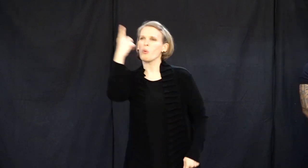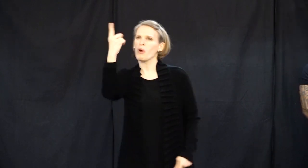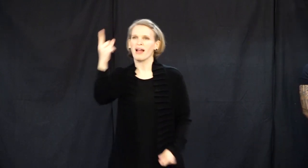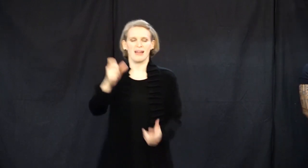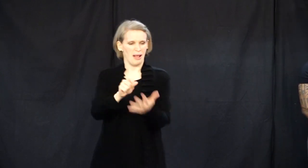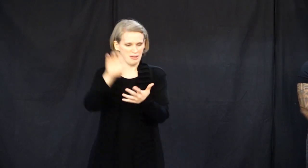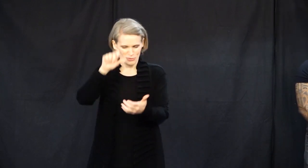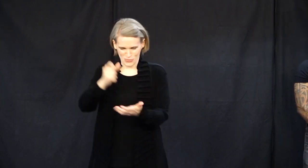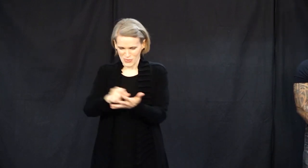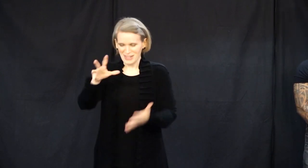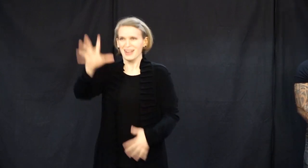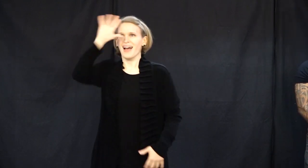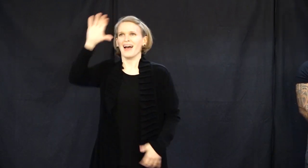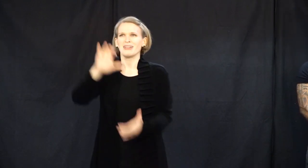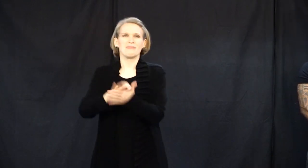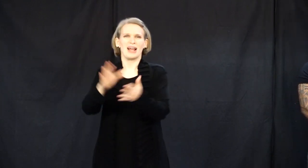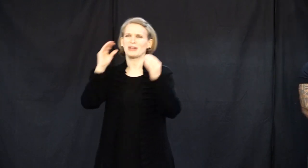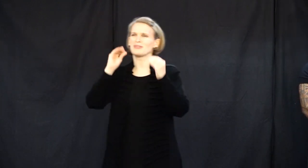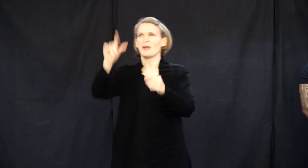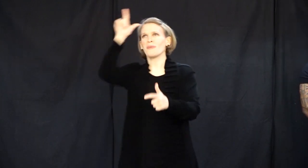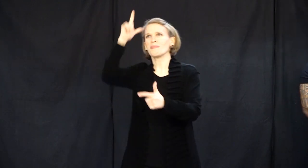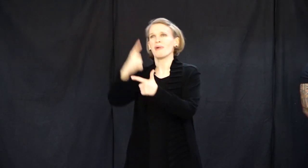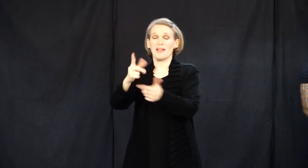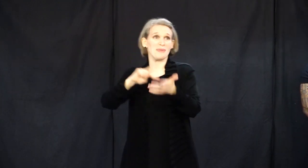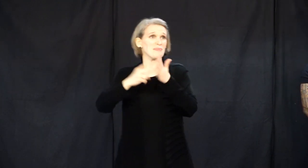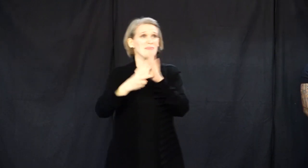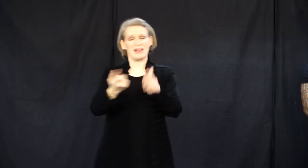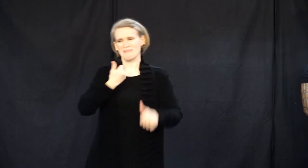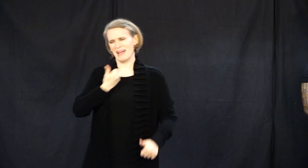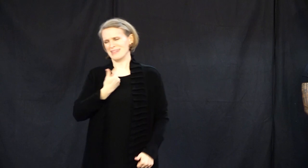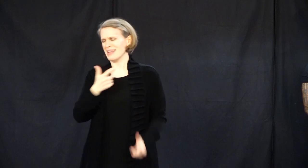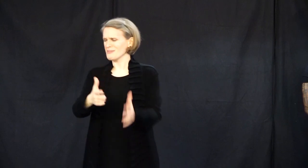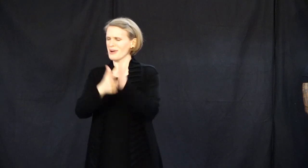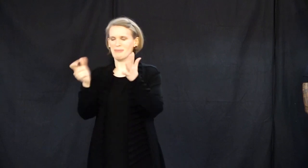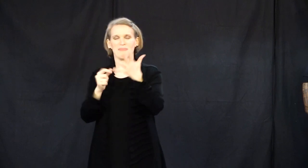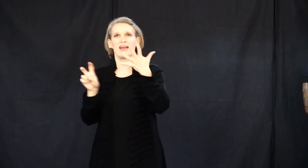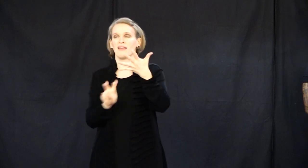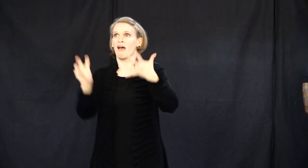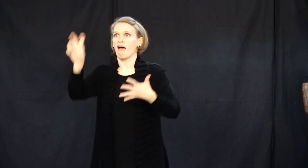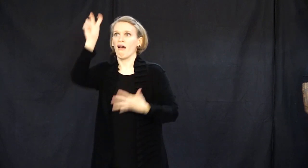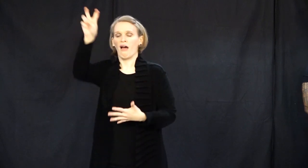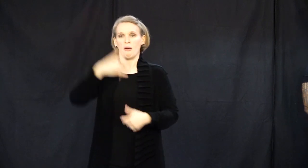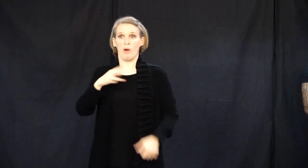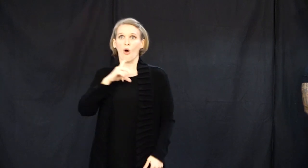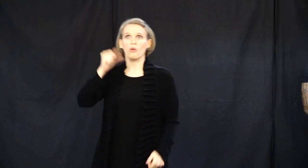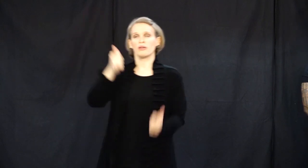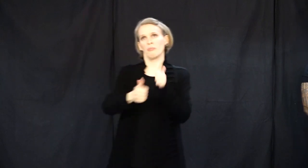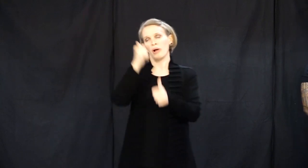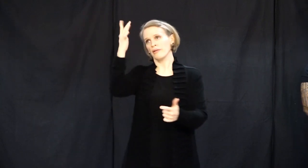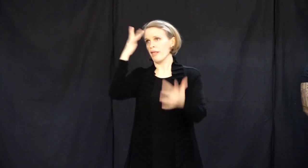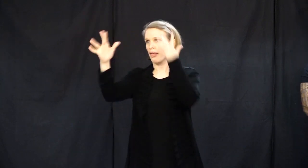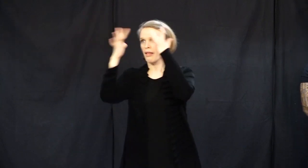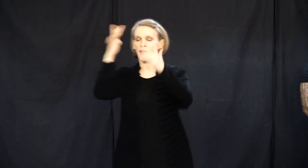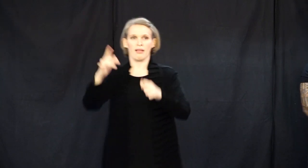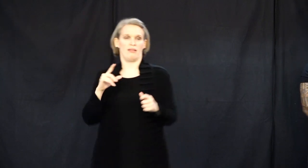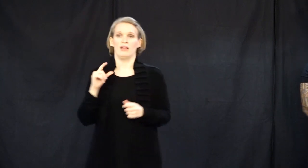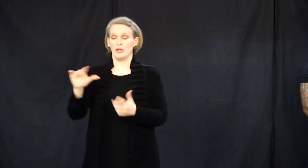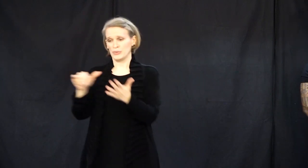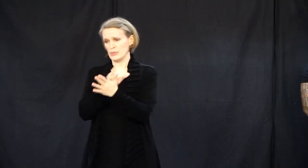rich. My father has no son, so I'm the one who has to social climb for one. So I'm the oldest and the wittiest, and the gossip in New York City is